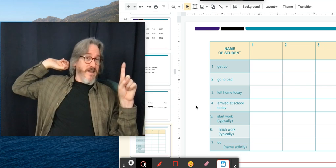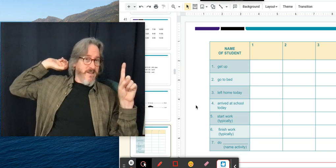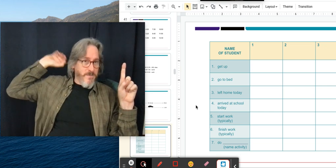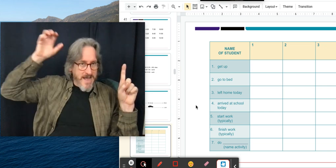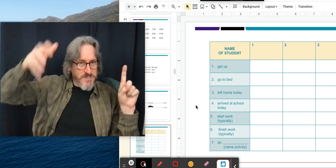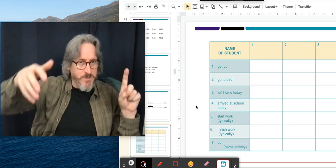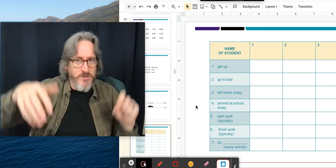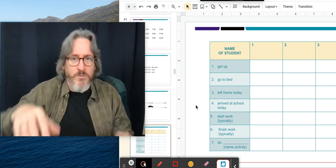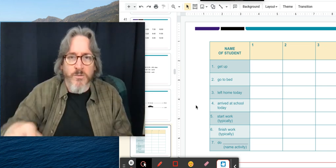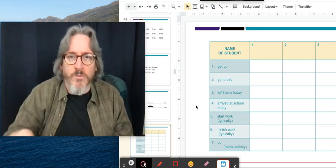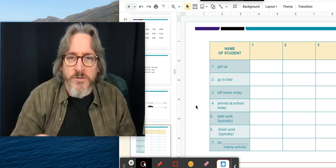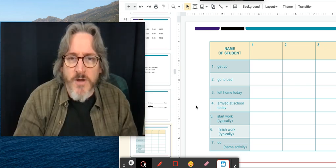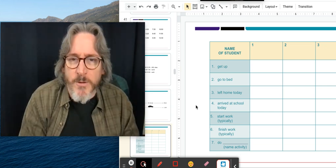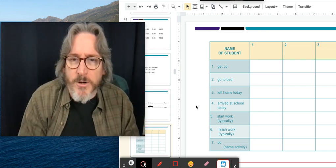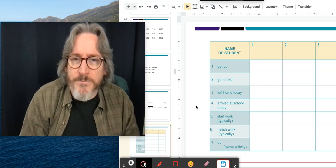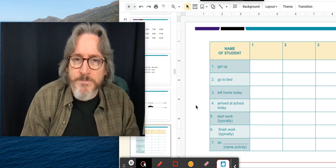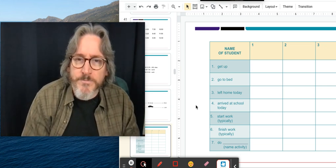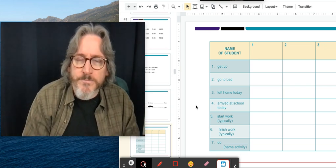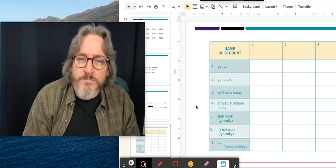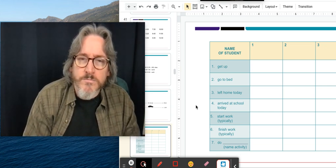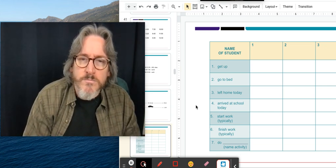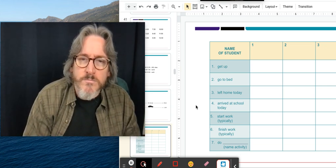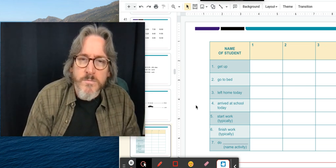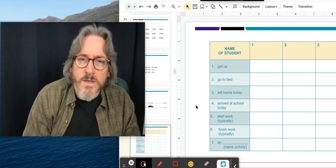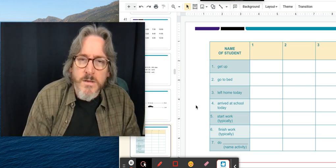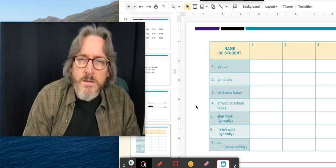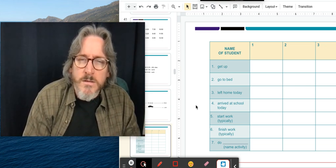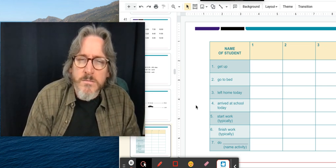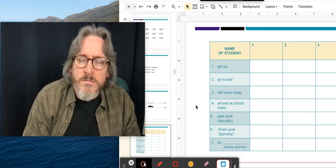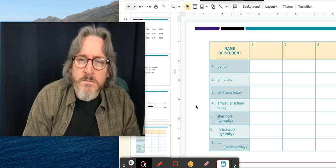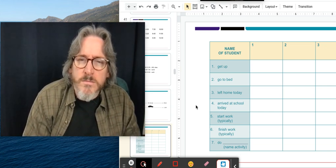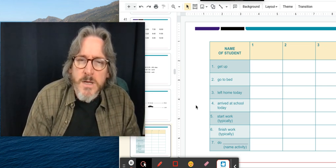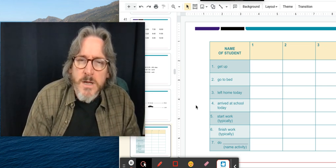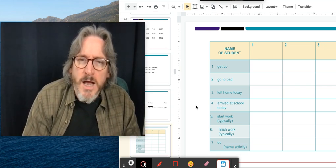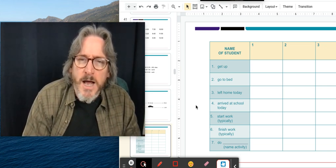stuff we've done in the past with grammar.